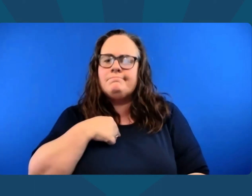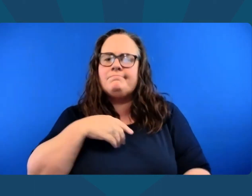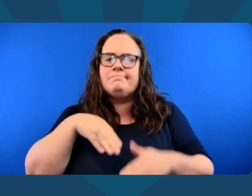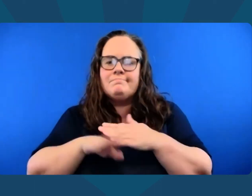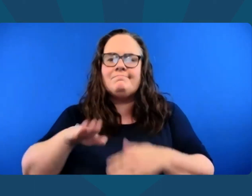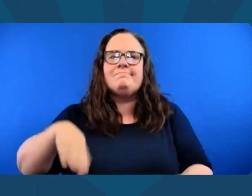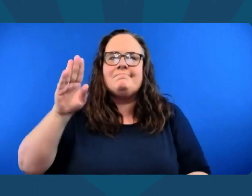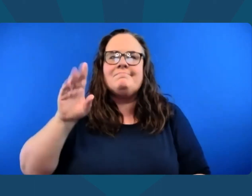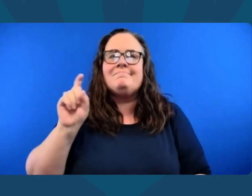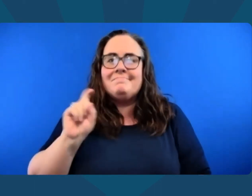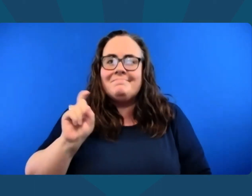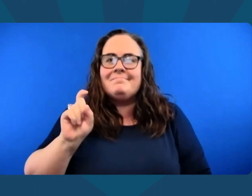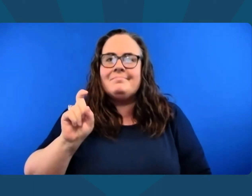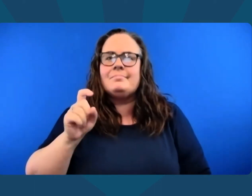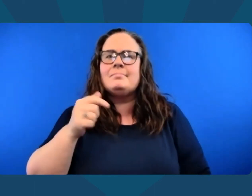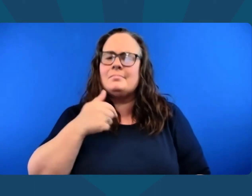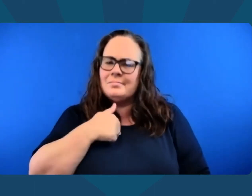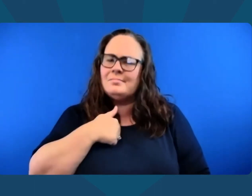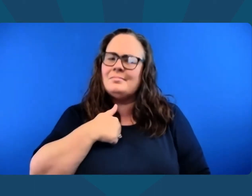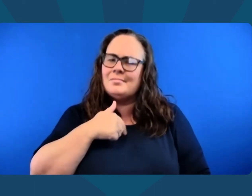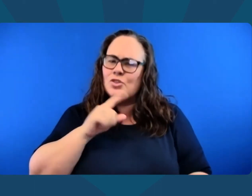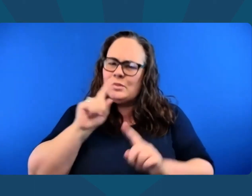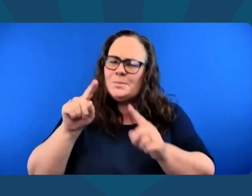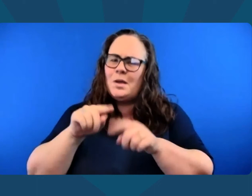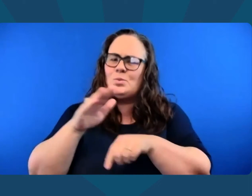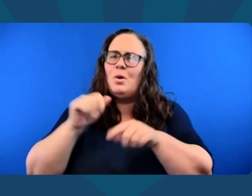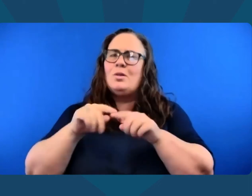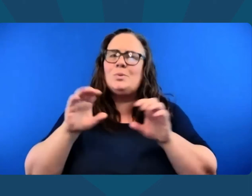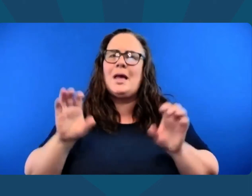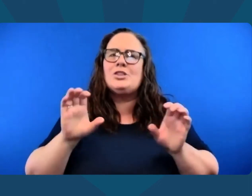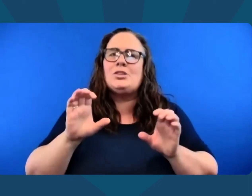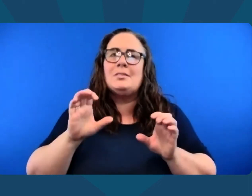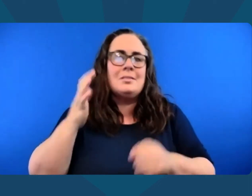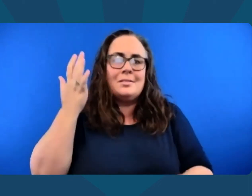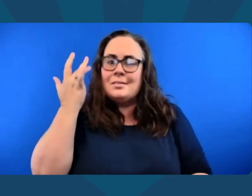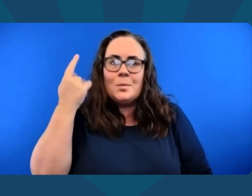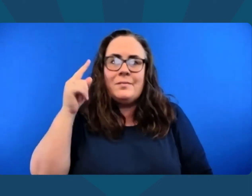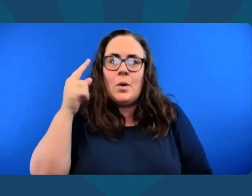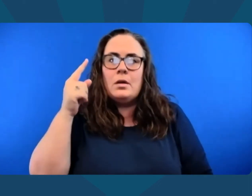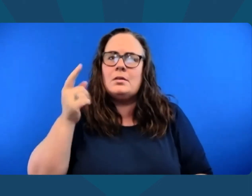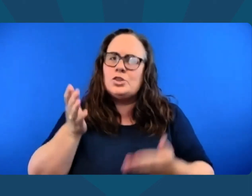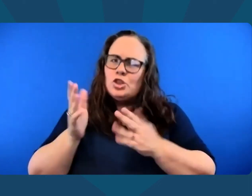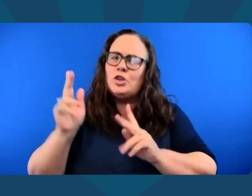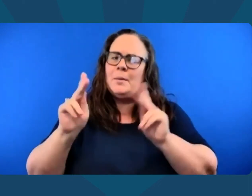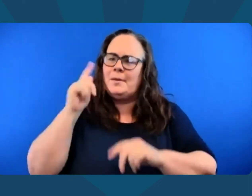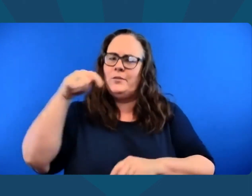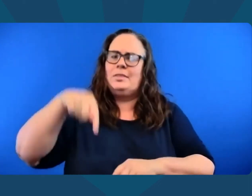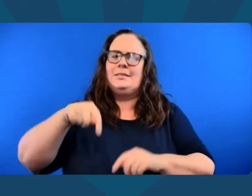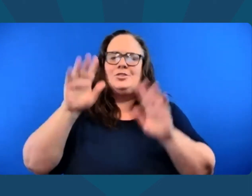As a native Phoenician, I am responding to a call to action to serve the people in this great